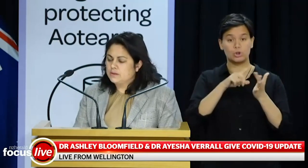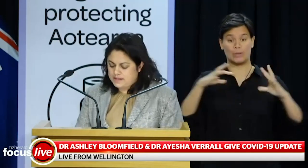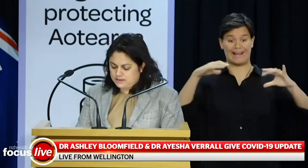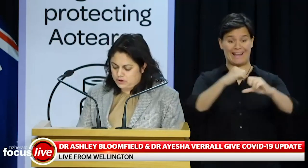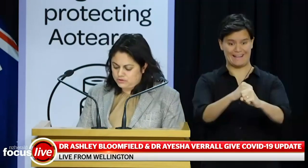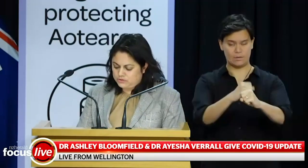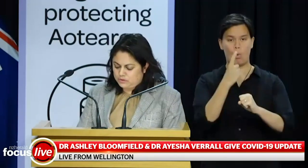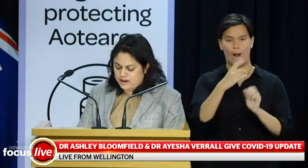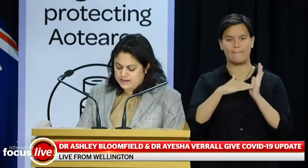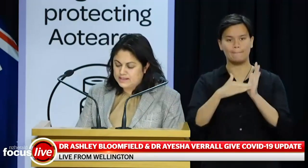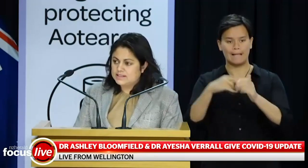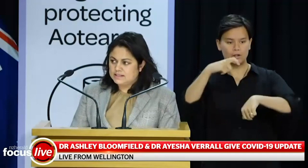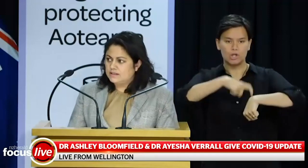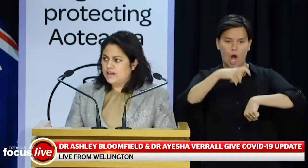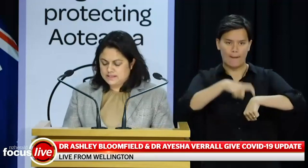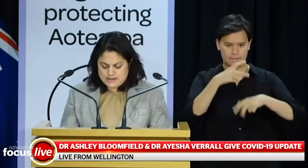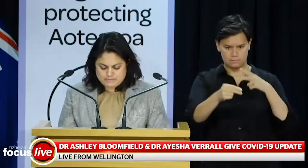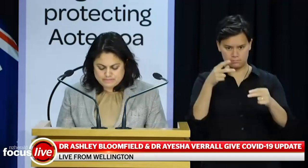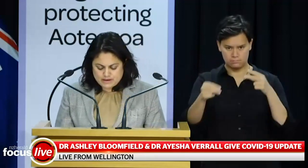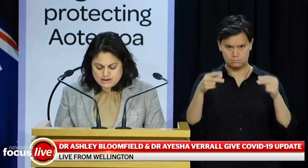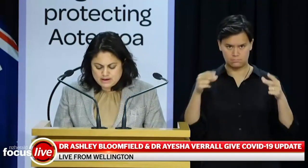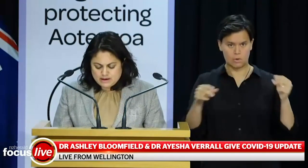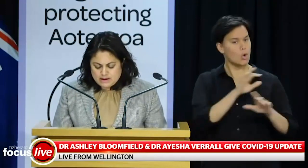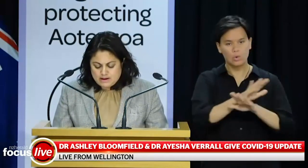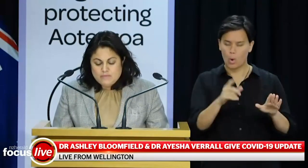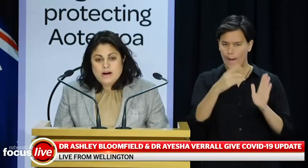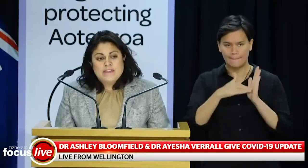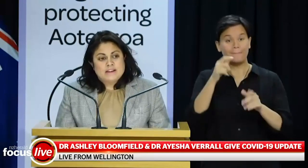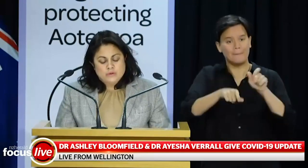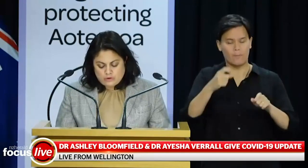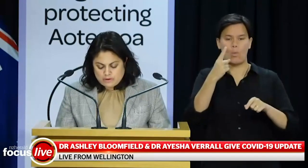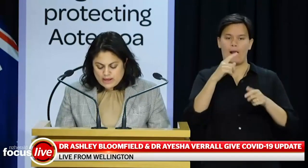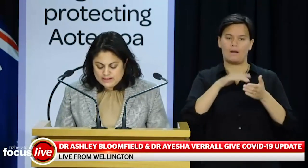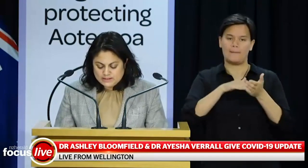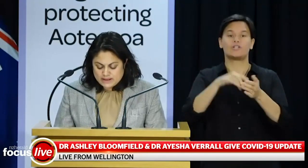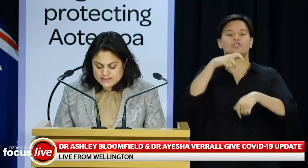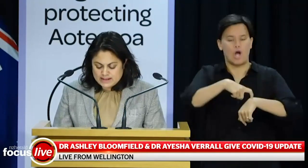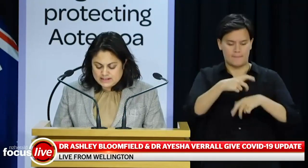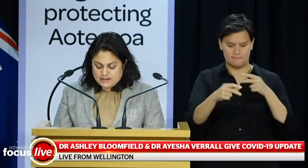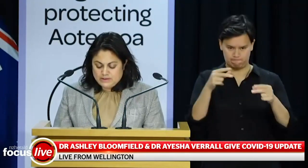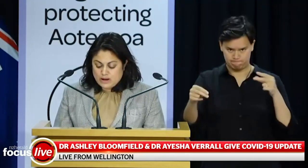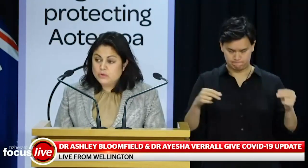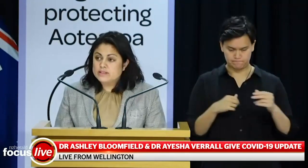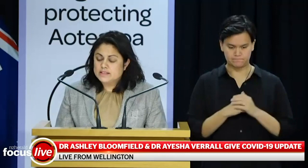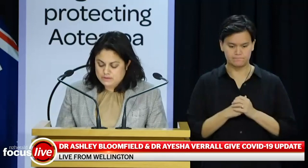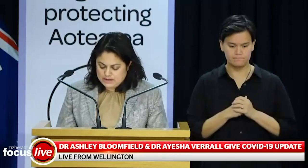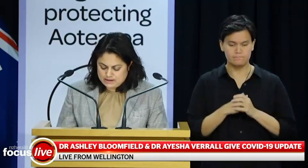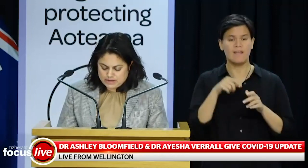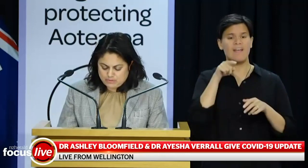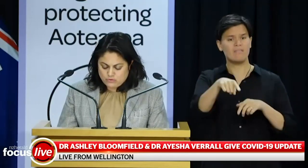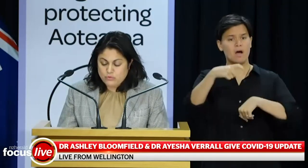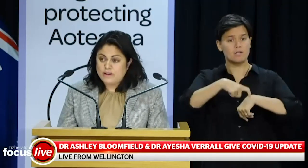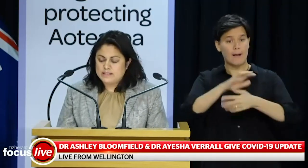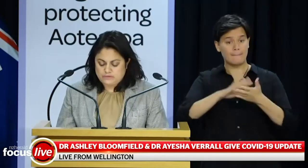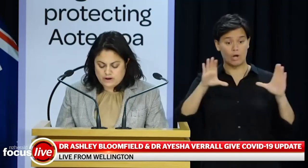follows a risk-based approach for providing access to the vaccine. By then, we will be well into vaccinating the 1.7